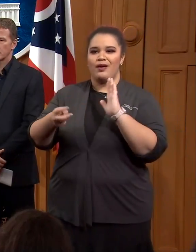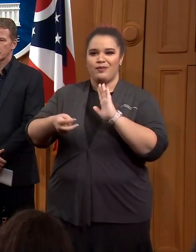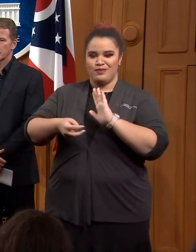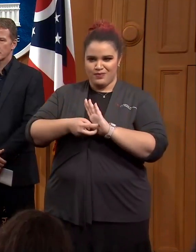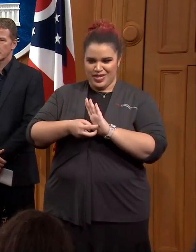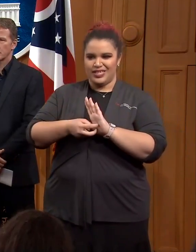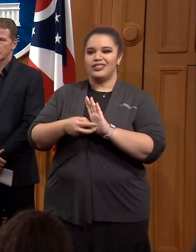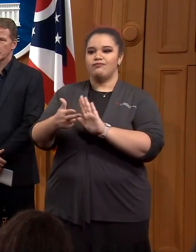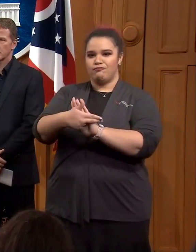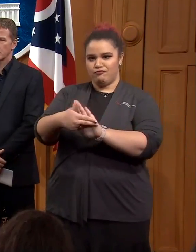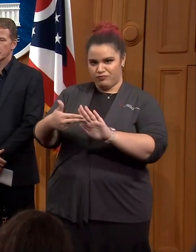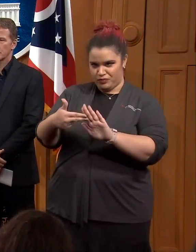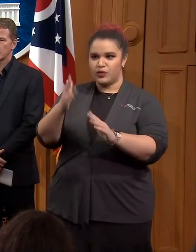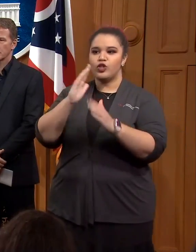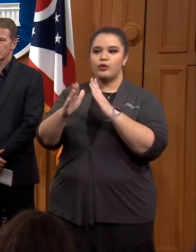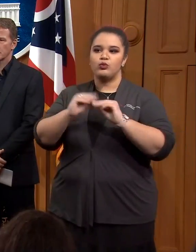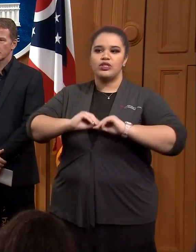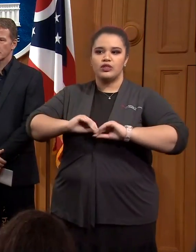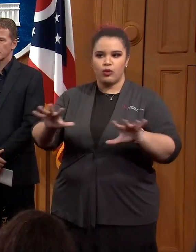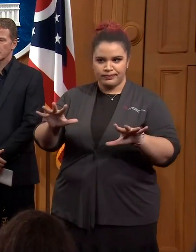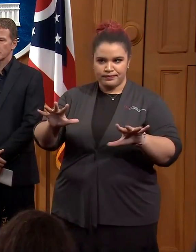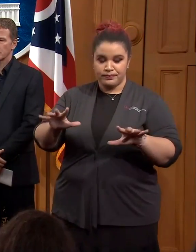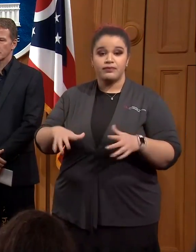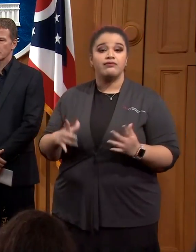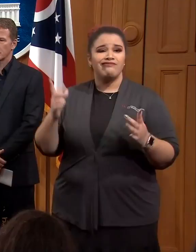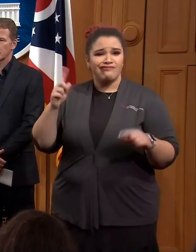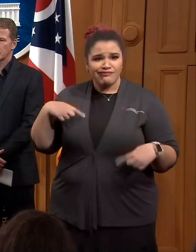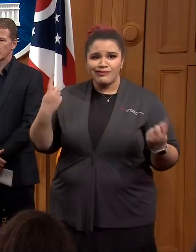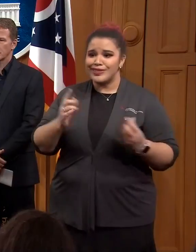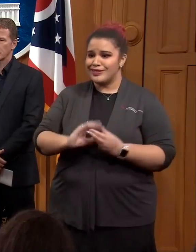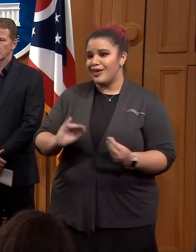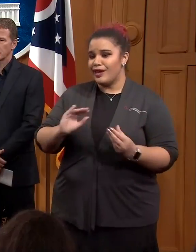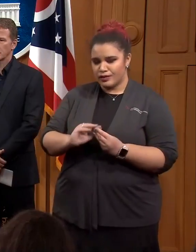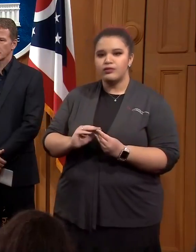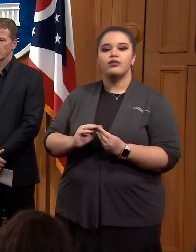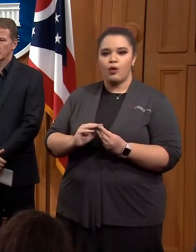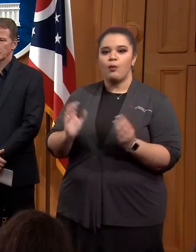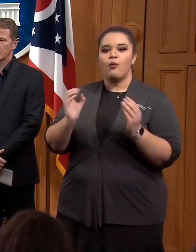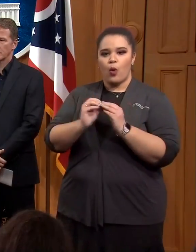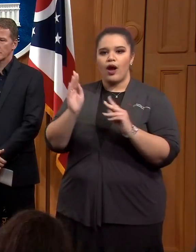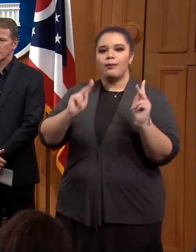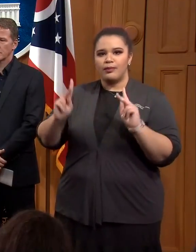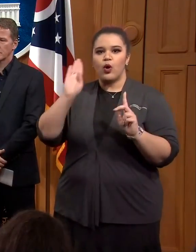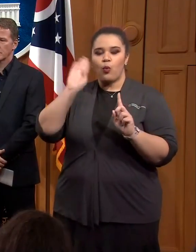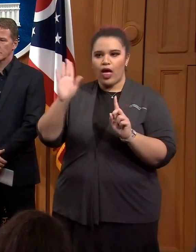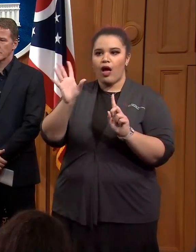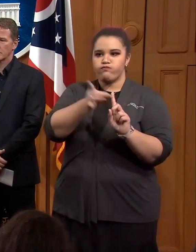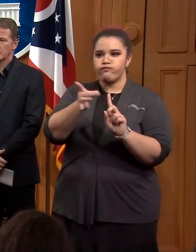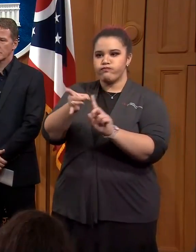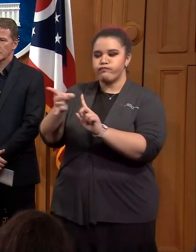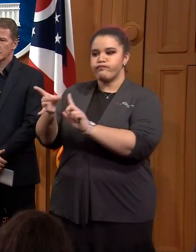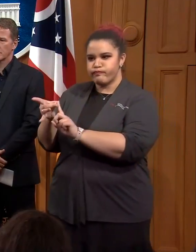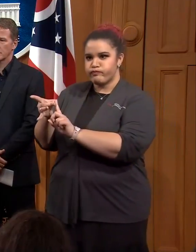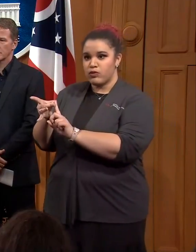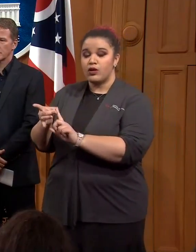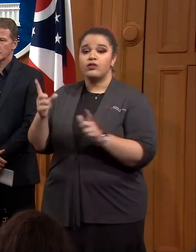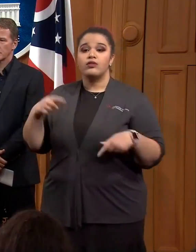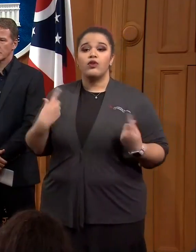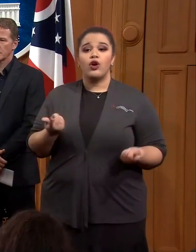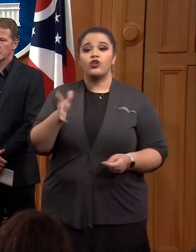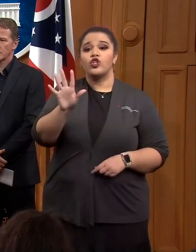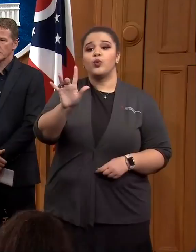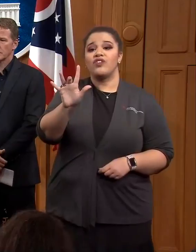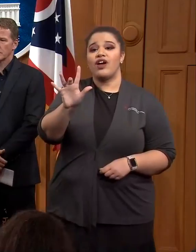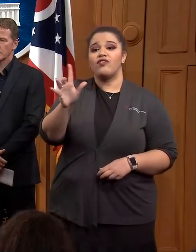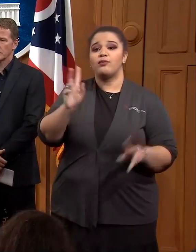along, we are going to continue to see more cases. We have 24 PUIs, persons under investigation